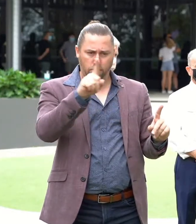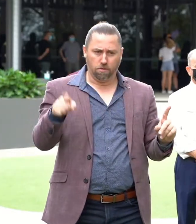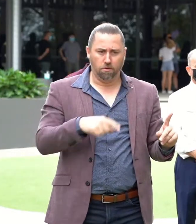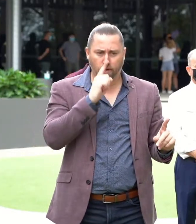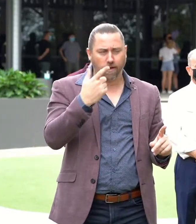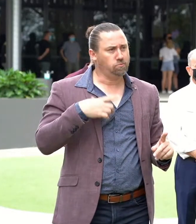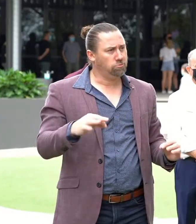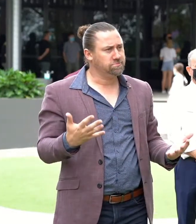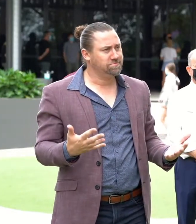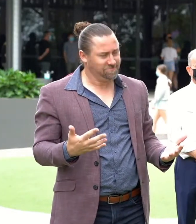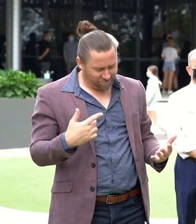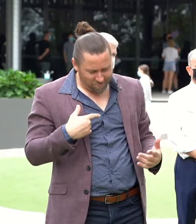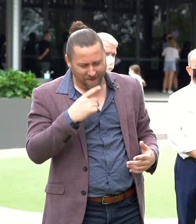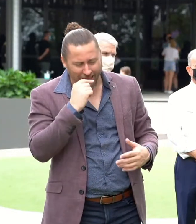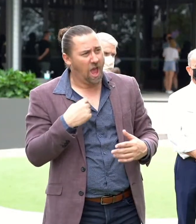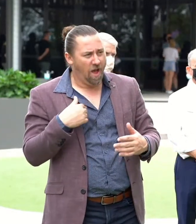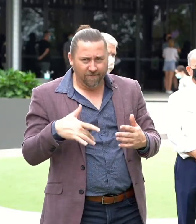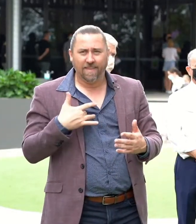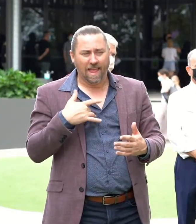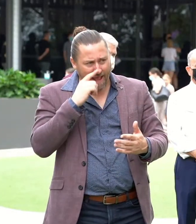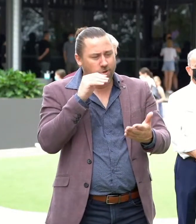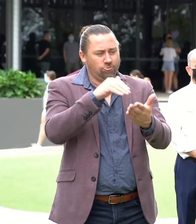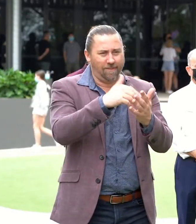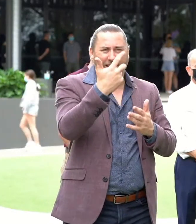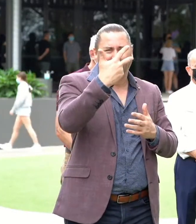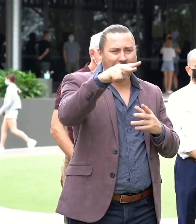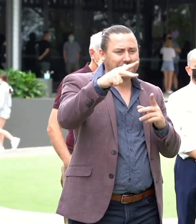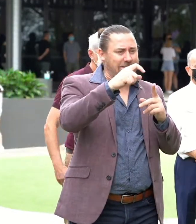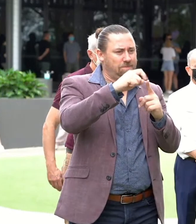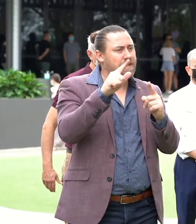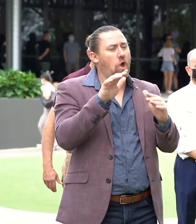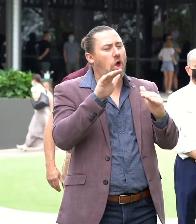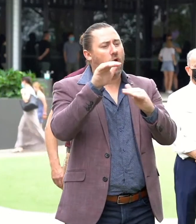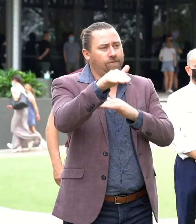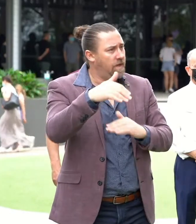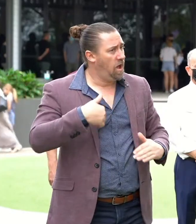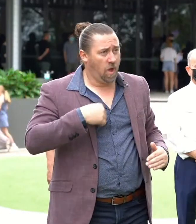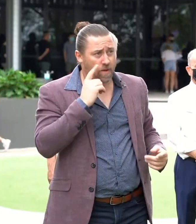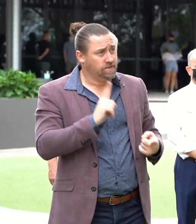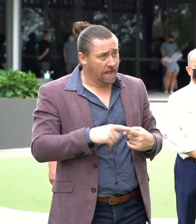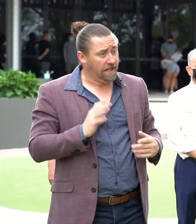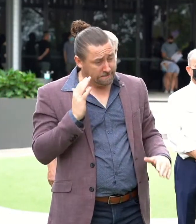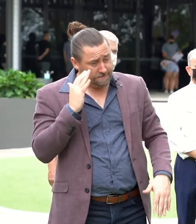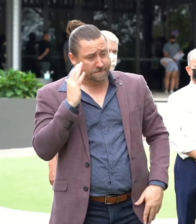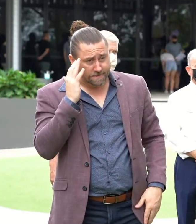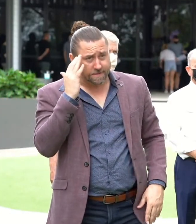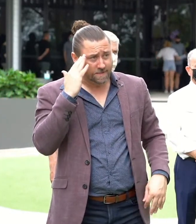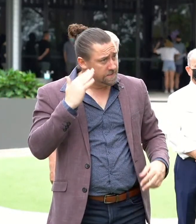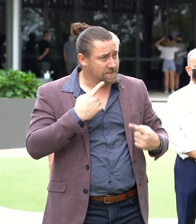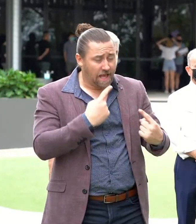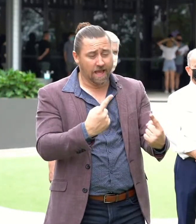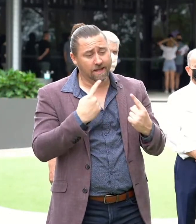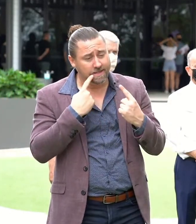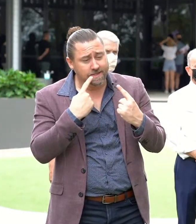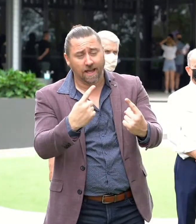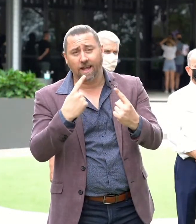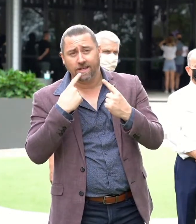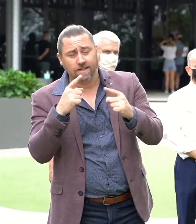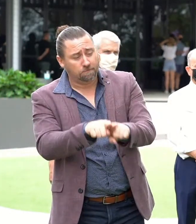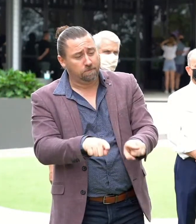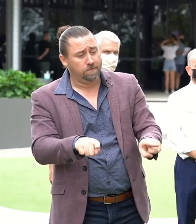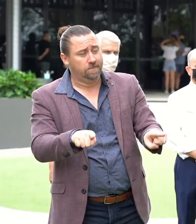very confident that we will get to that 80% plus, but we will not stop until we get as many Queenslanders vaccinated